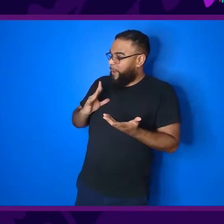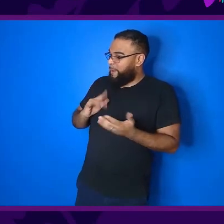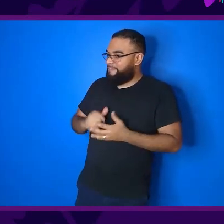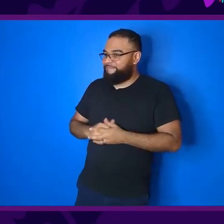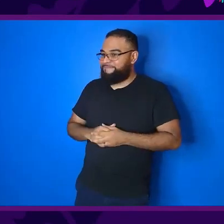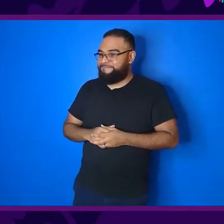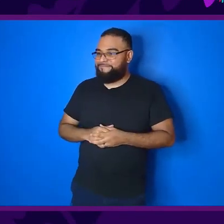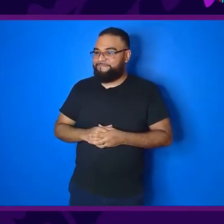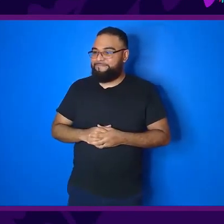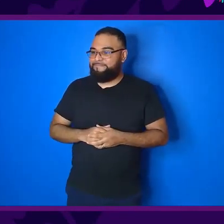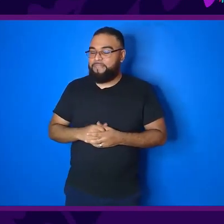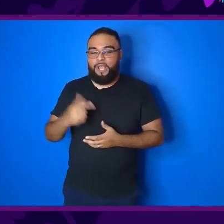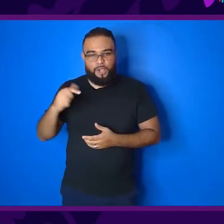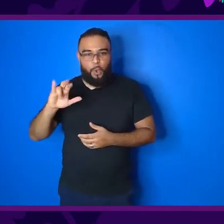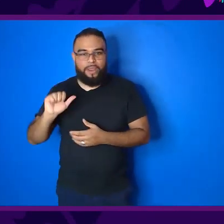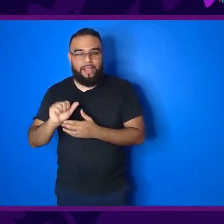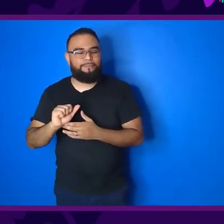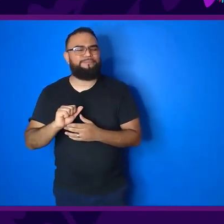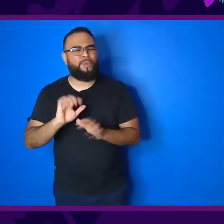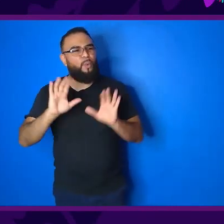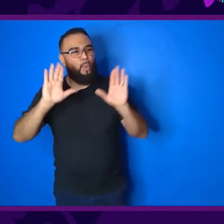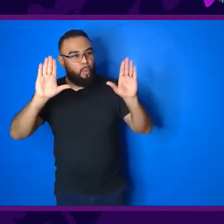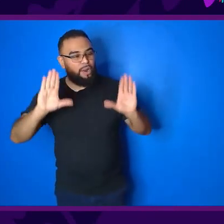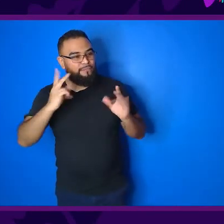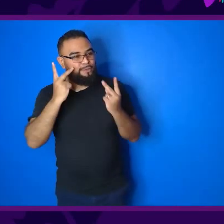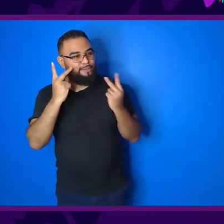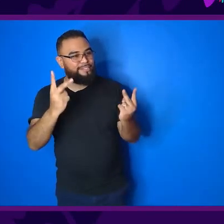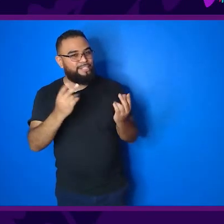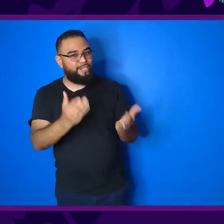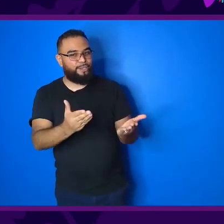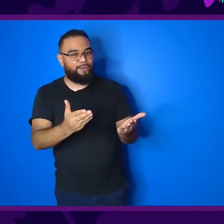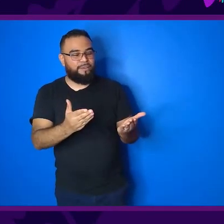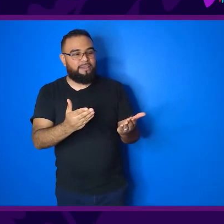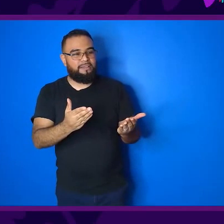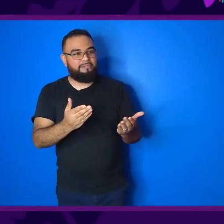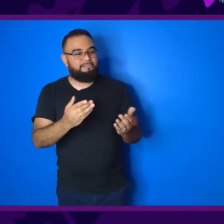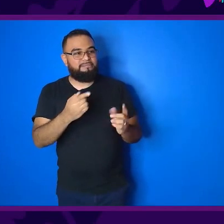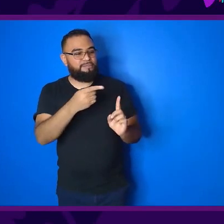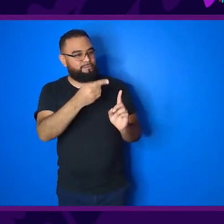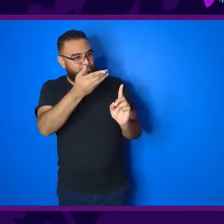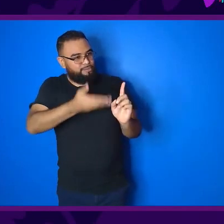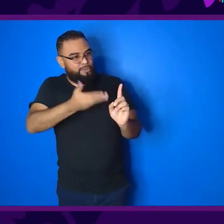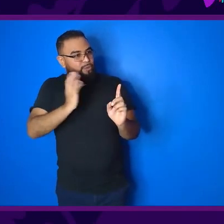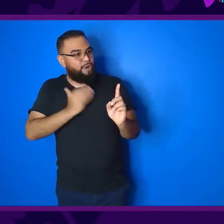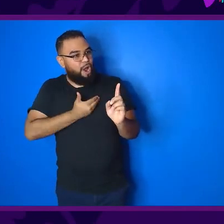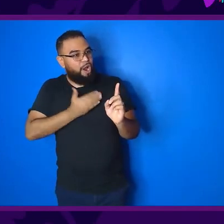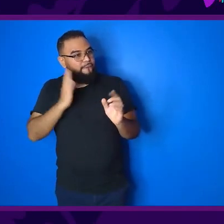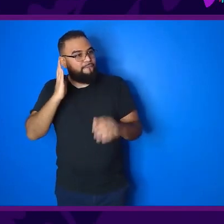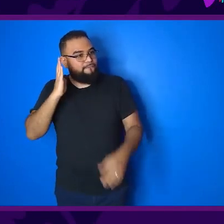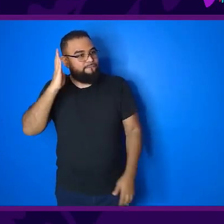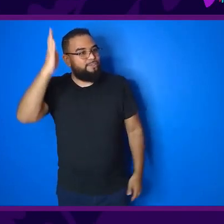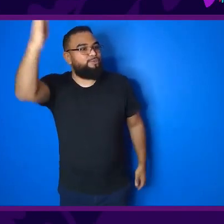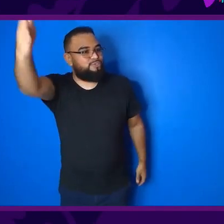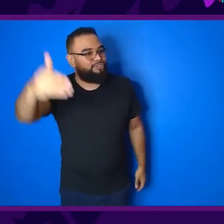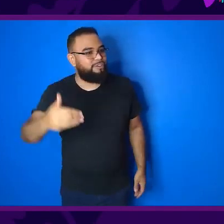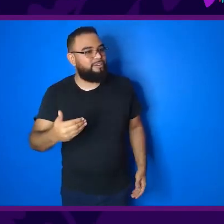But it's wonderful to see you because, you know, you are our future, right? So we just had to wait for some of our friends to be